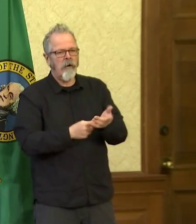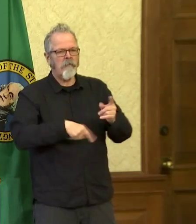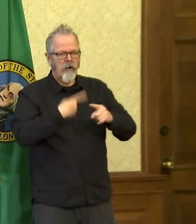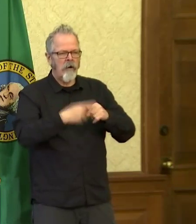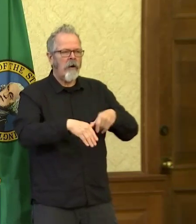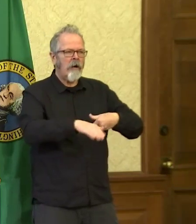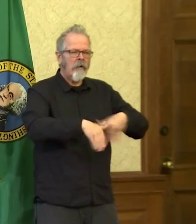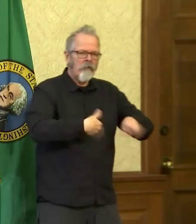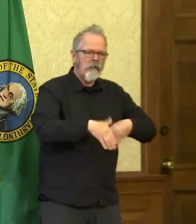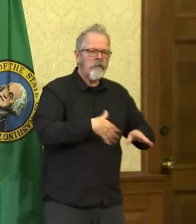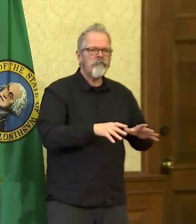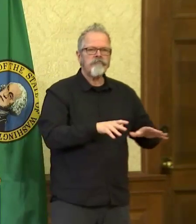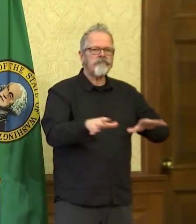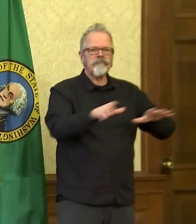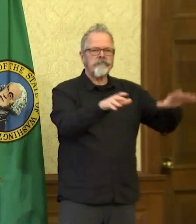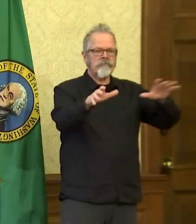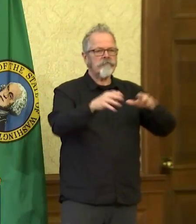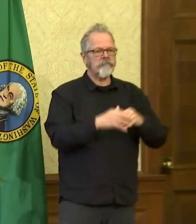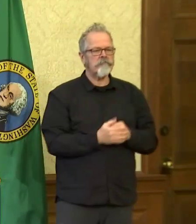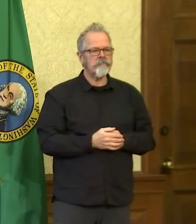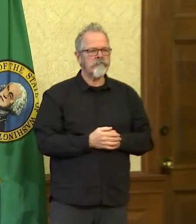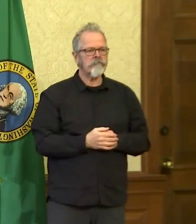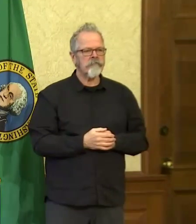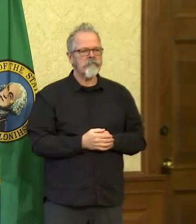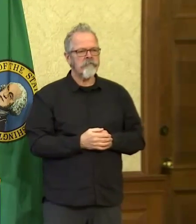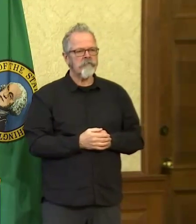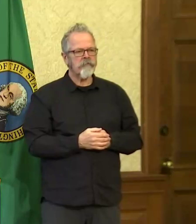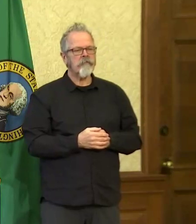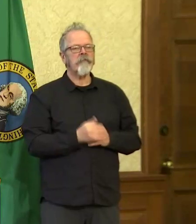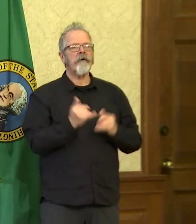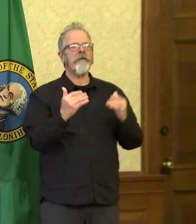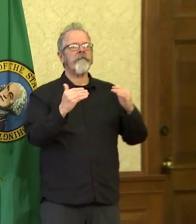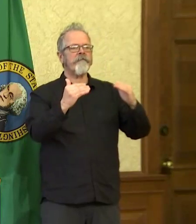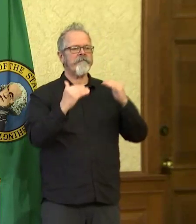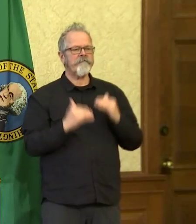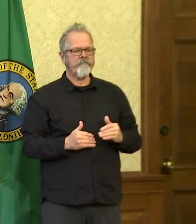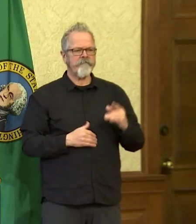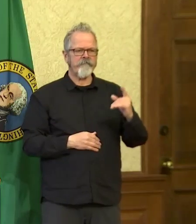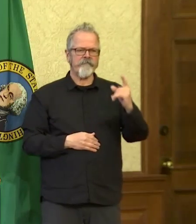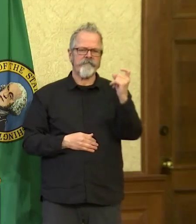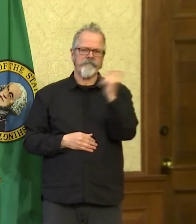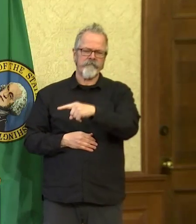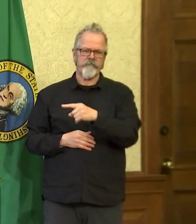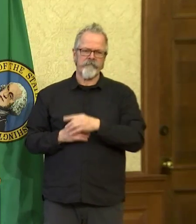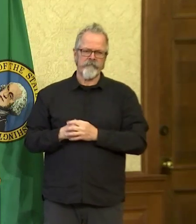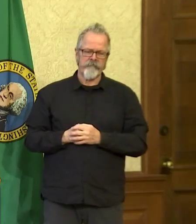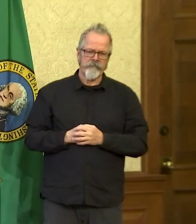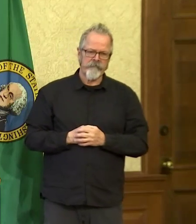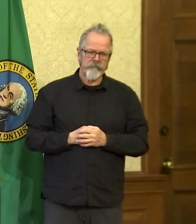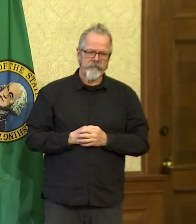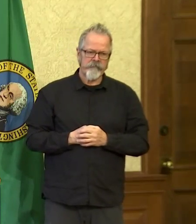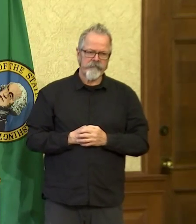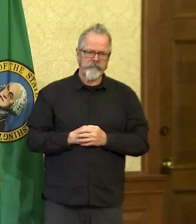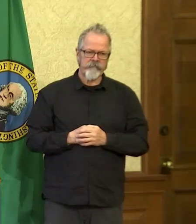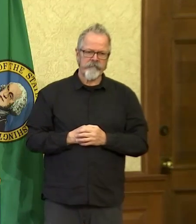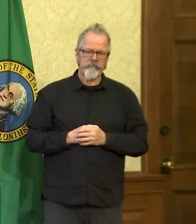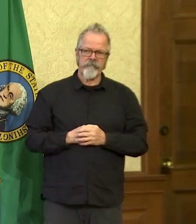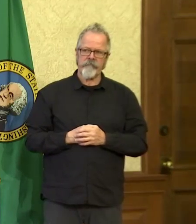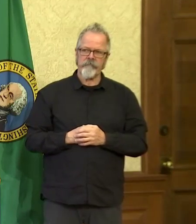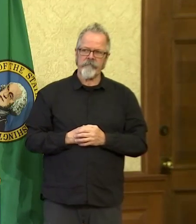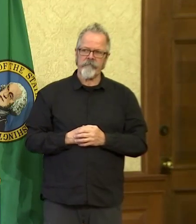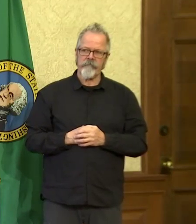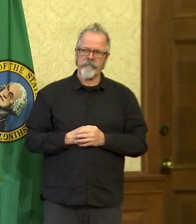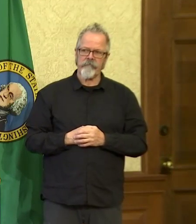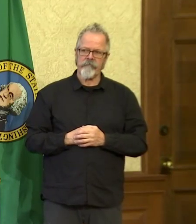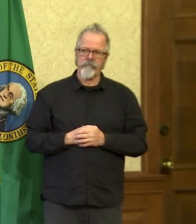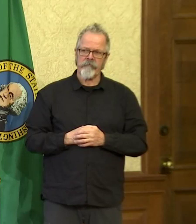Hi, Governor. So when you're talking about opening up elective surgeries again, our